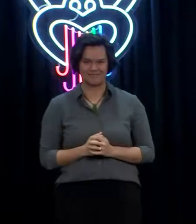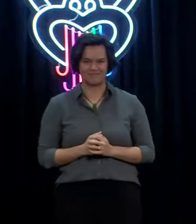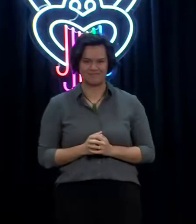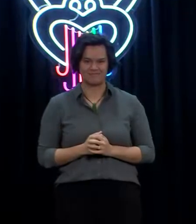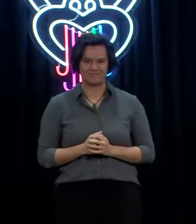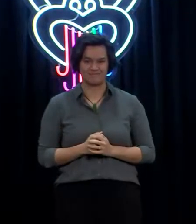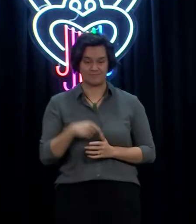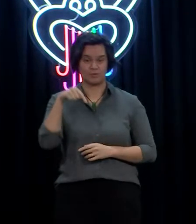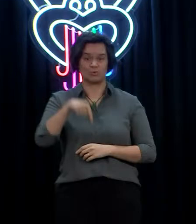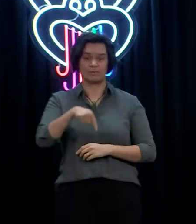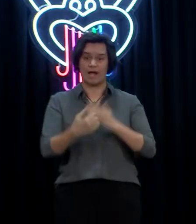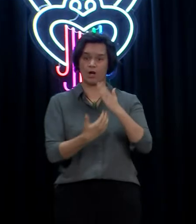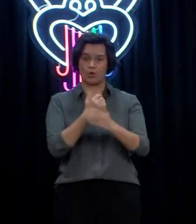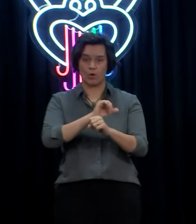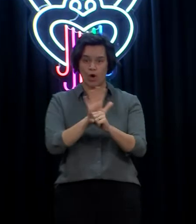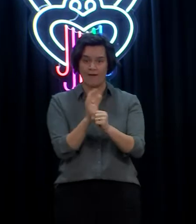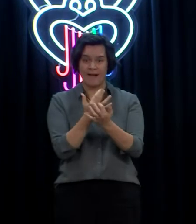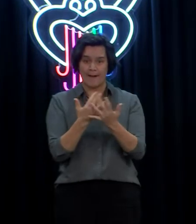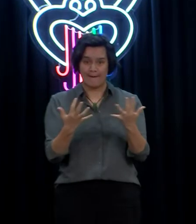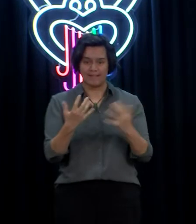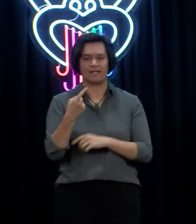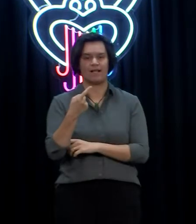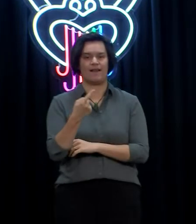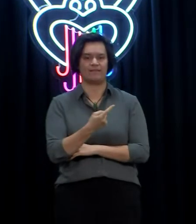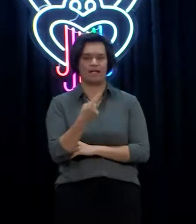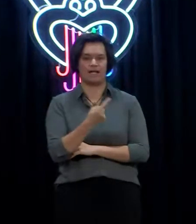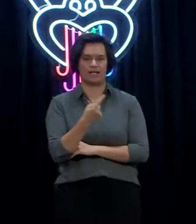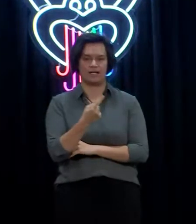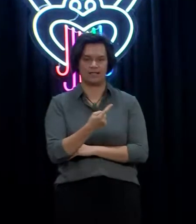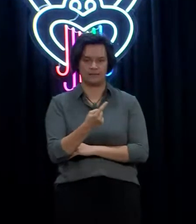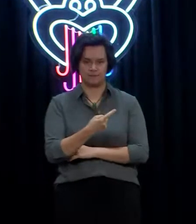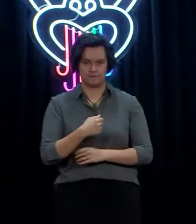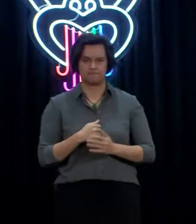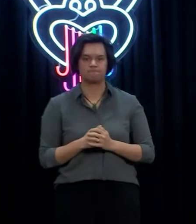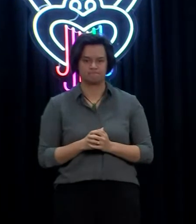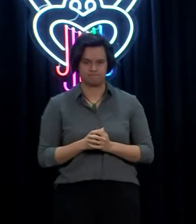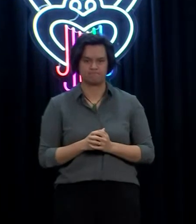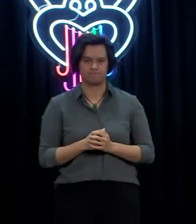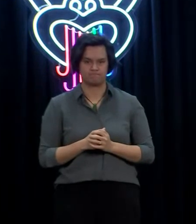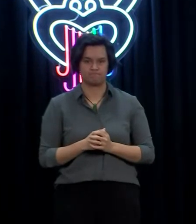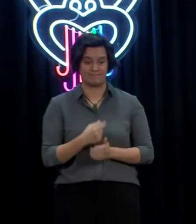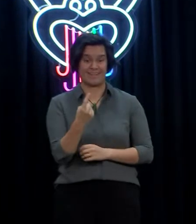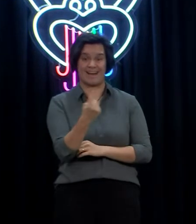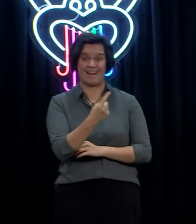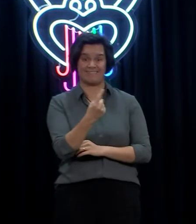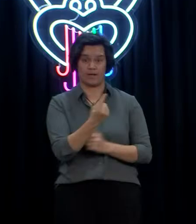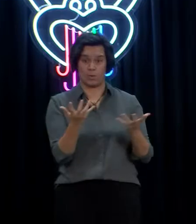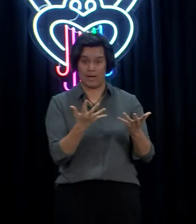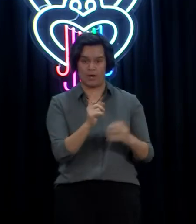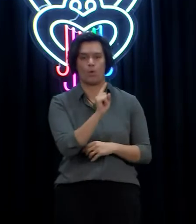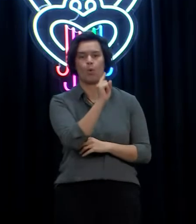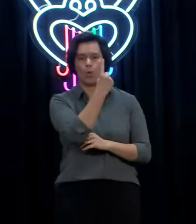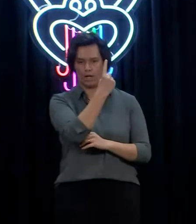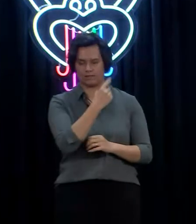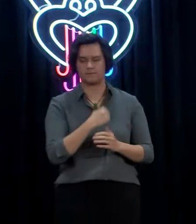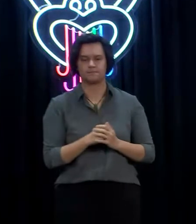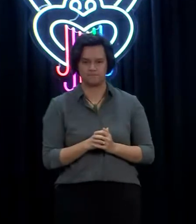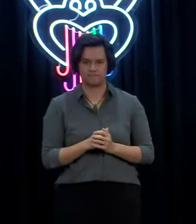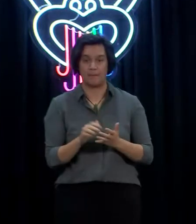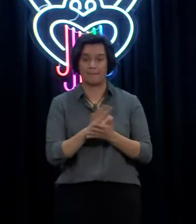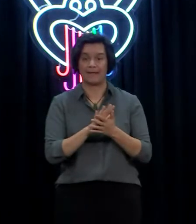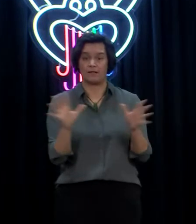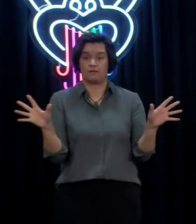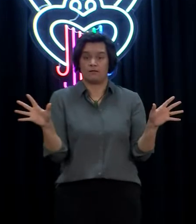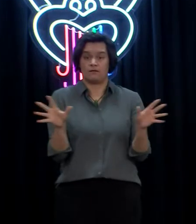We have 11 new cases of COVID-19 in the community to report today, and all are in Auckland. That takes our